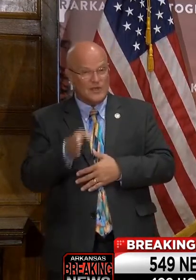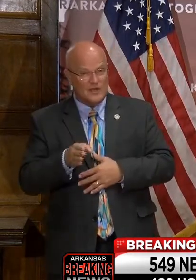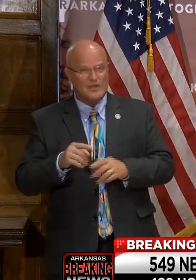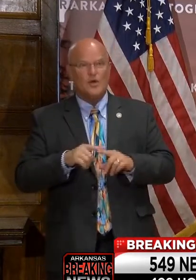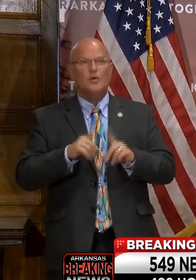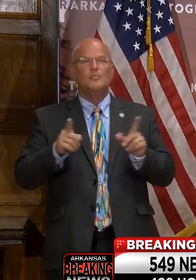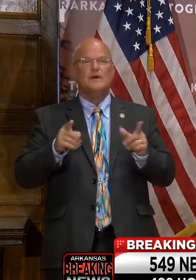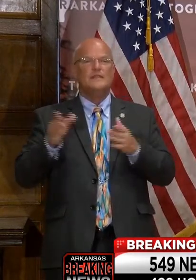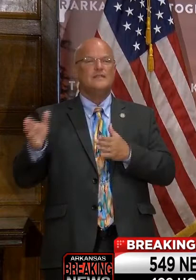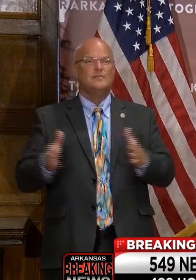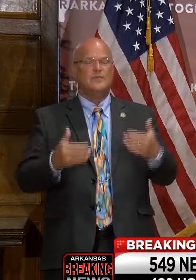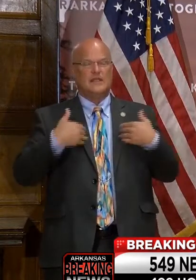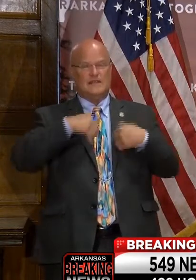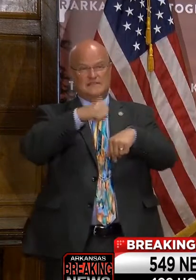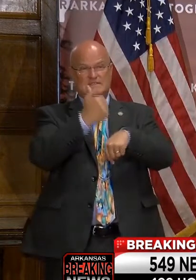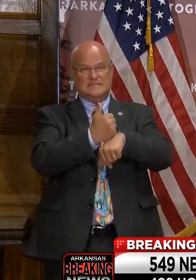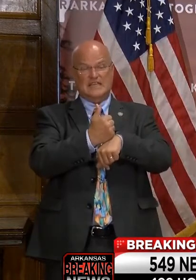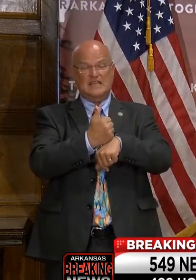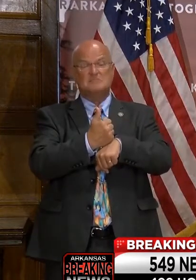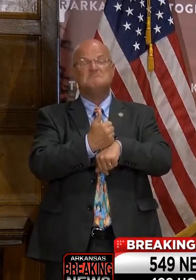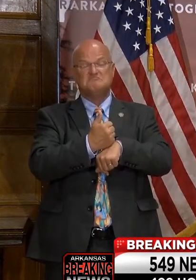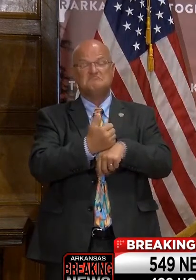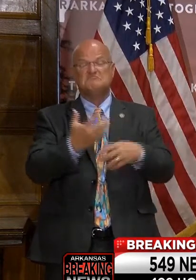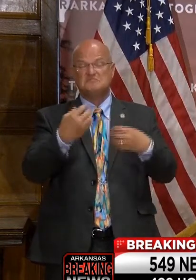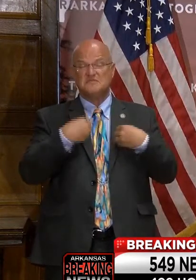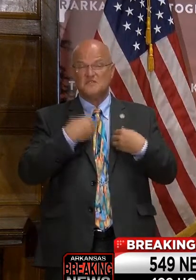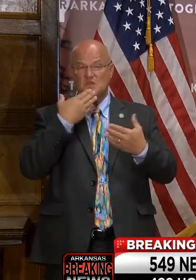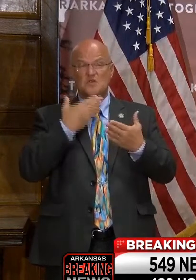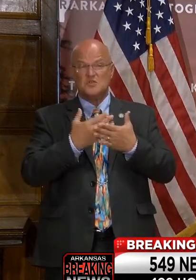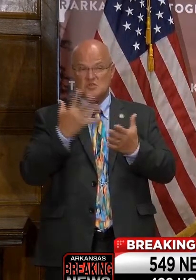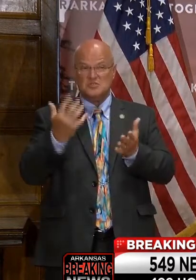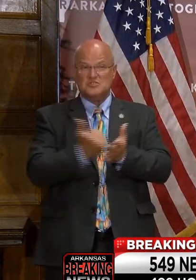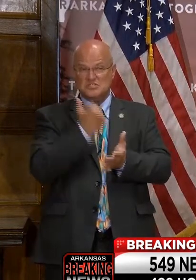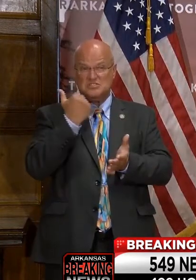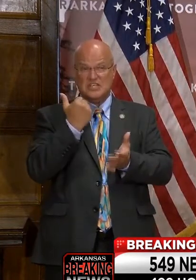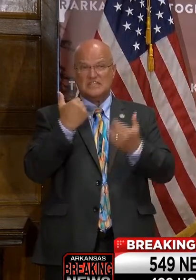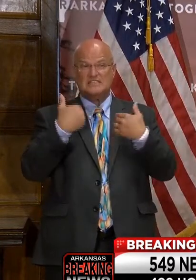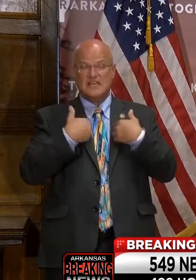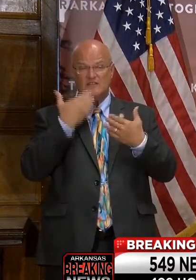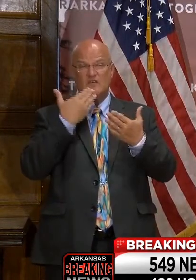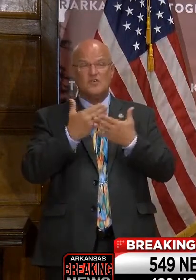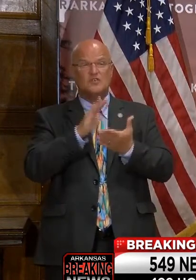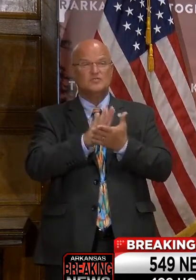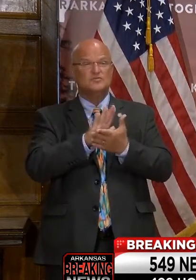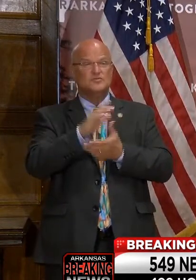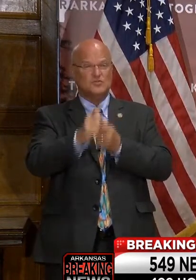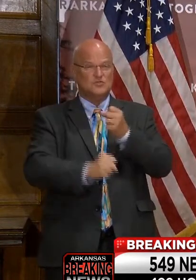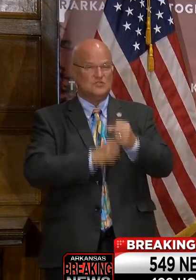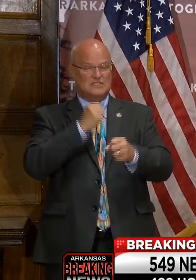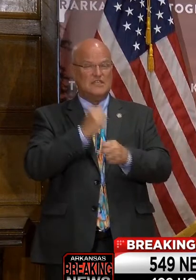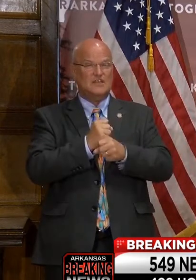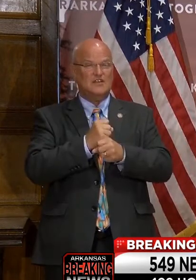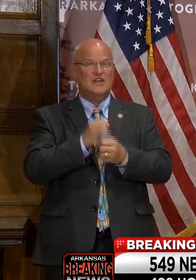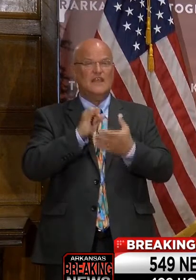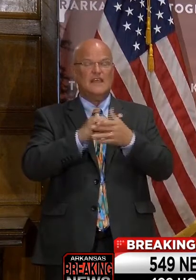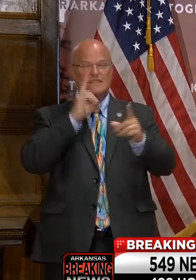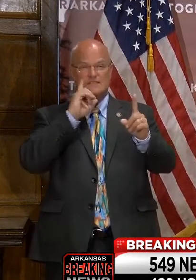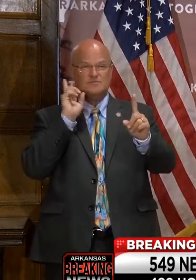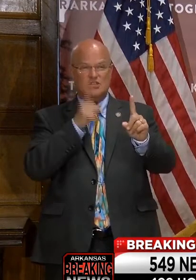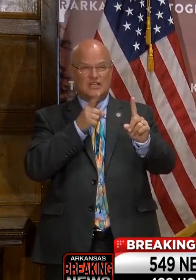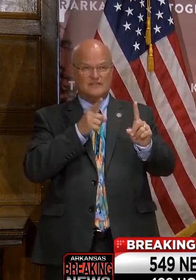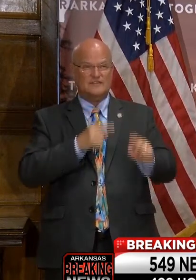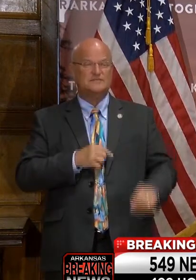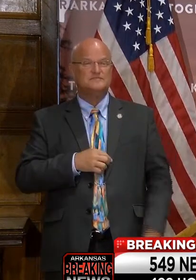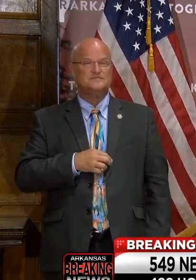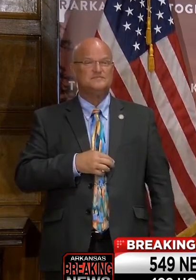the plan that we have in place, and I think it gives us as good a chance as anybody to have a good school year, and that's our objective.